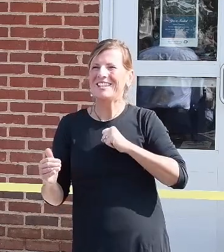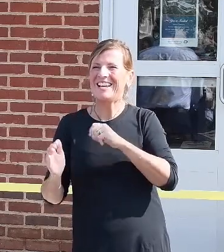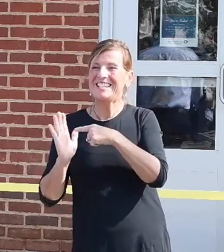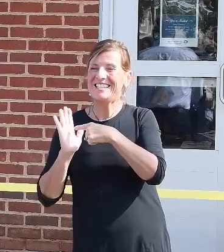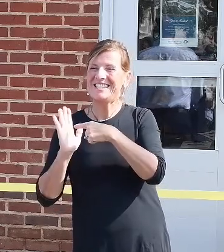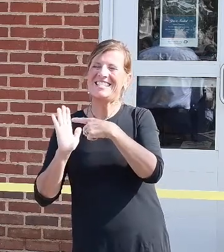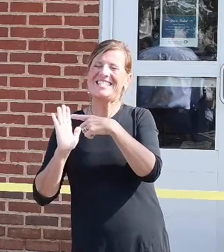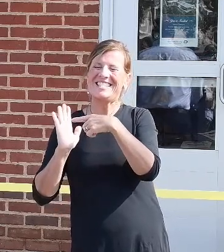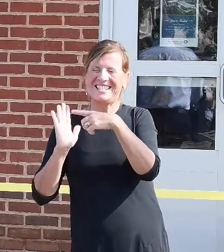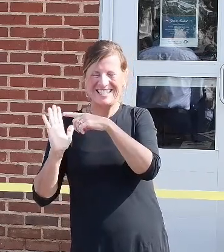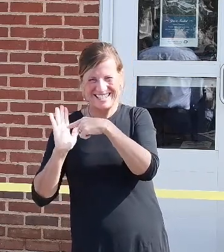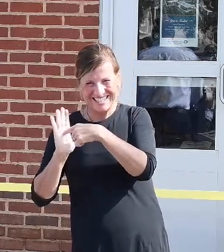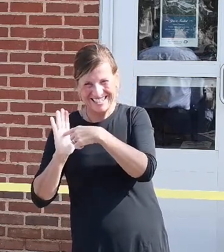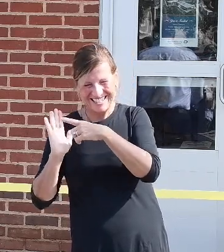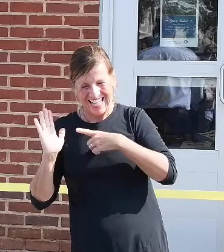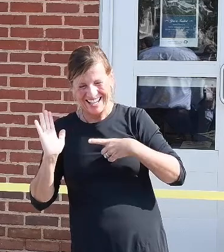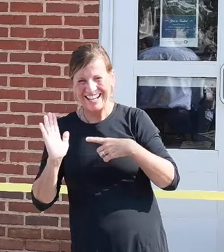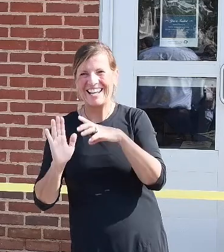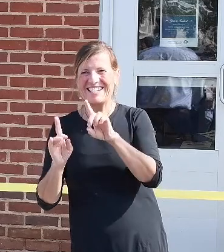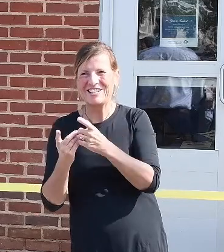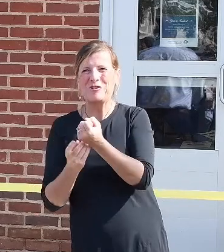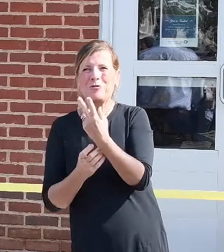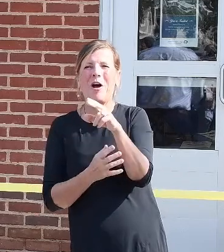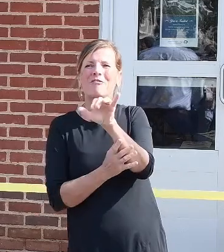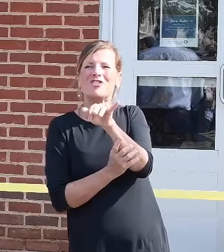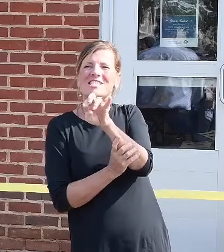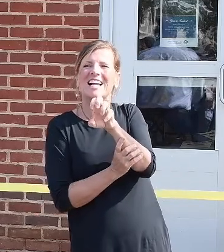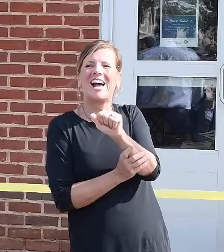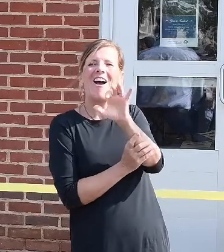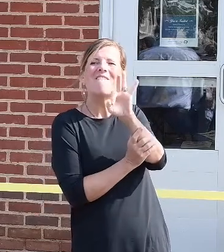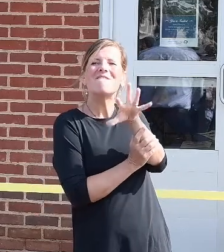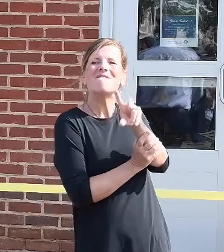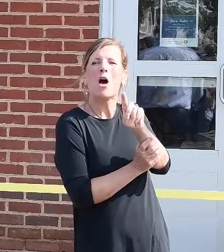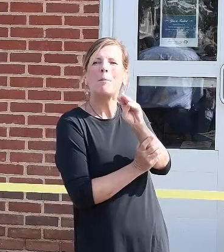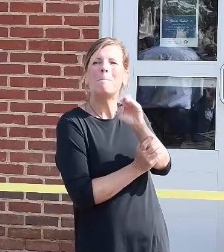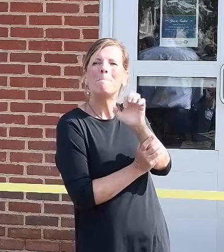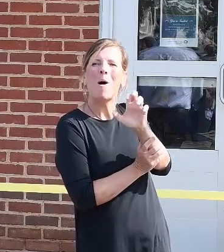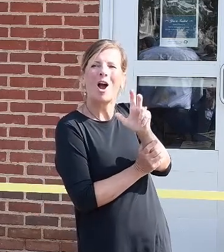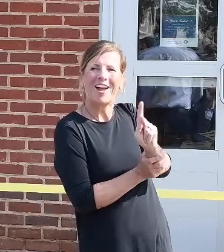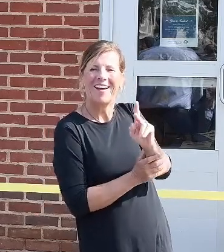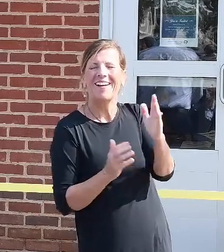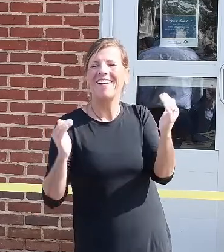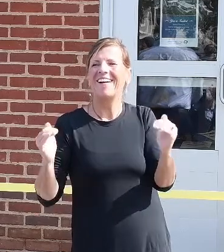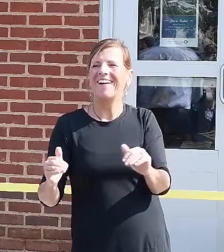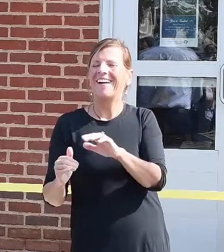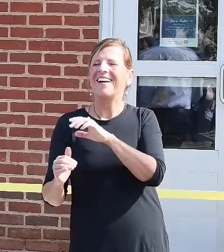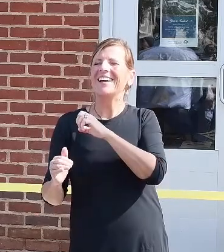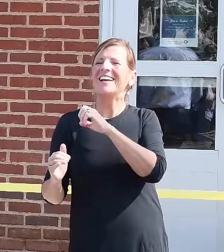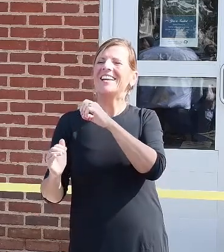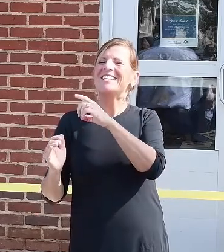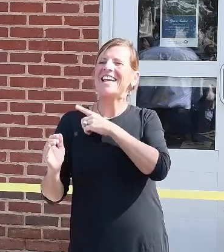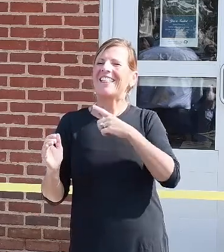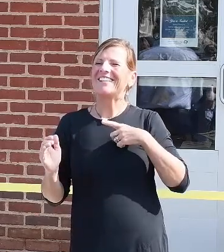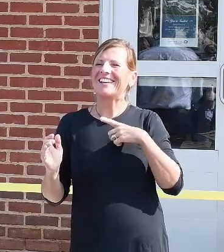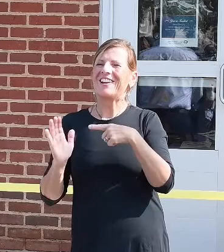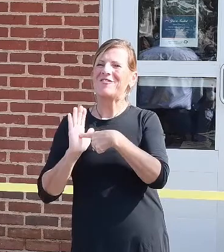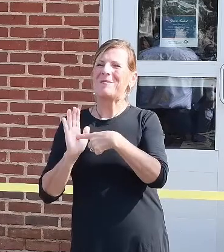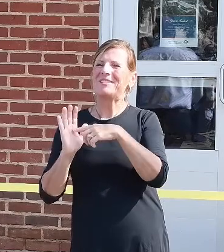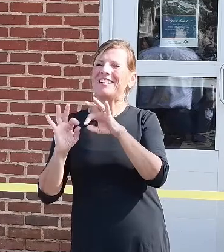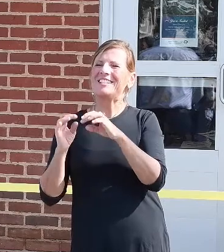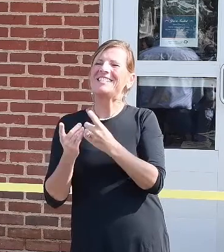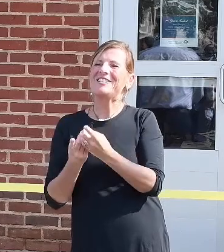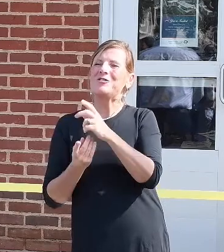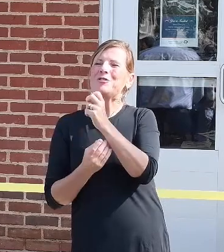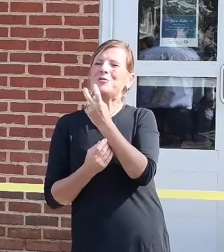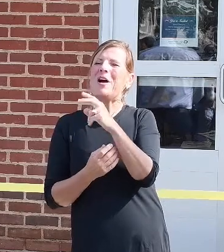Delegate representing District 12, Jessica Feldmark, Maryland State Delegate representing District 12, Terry